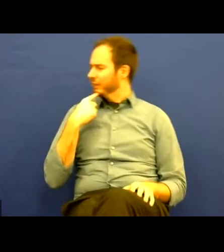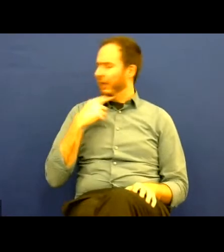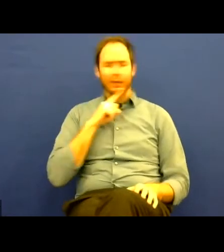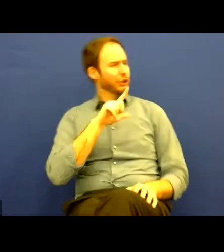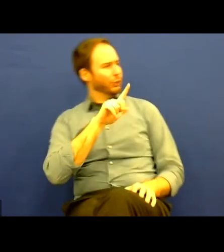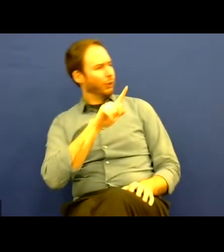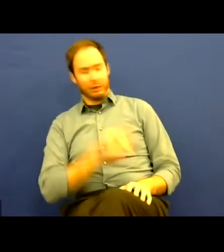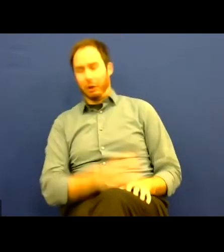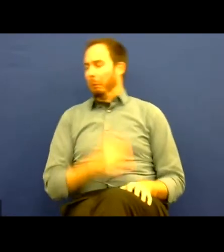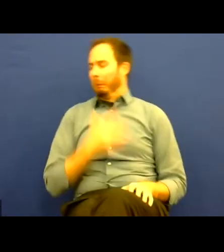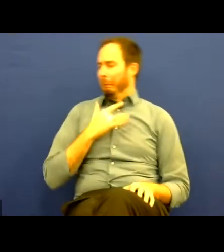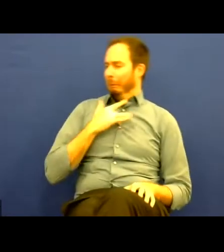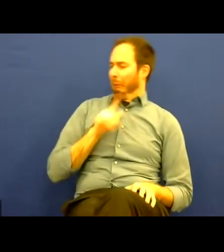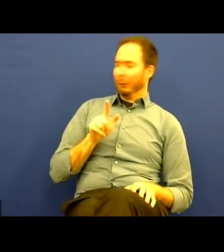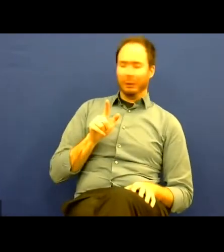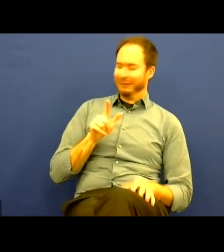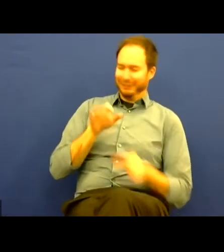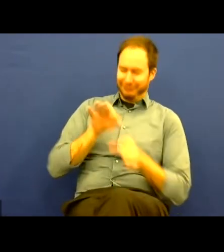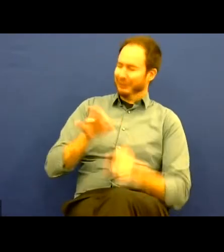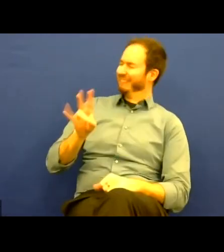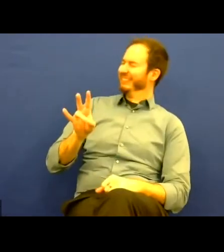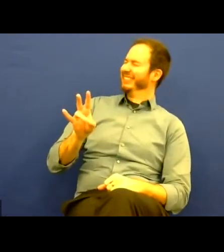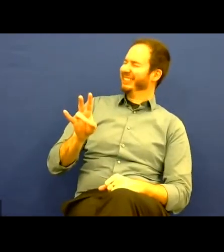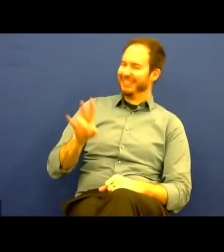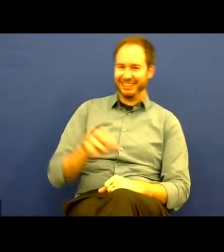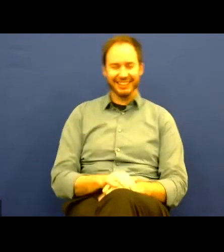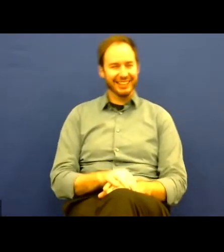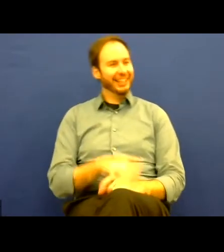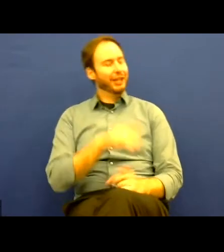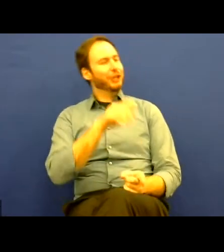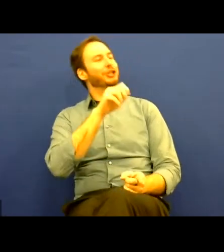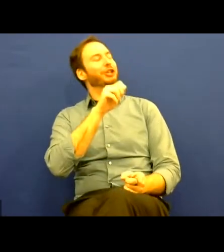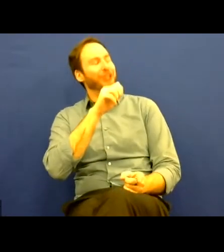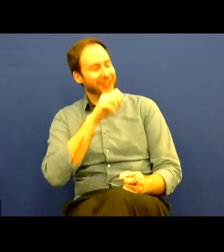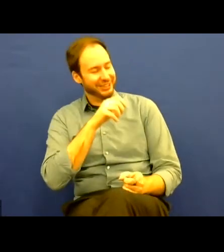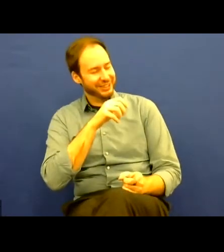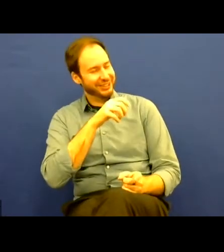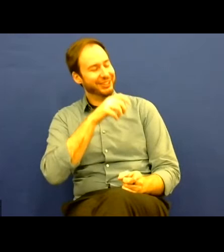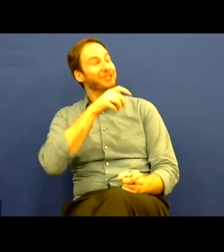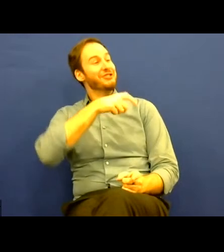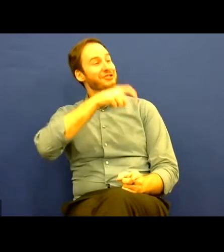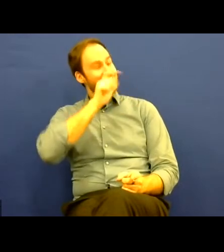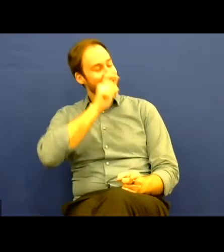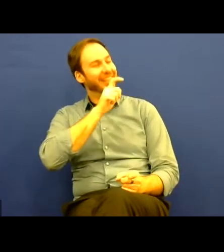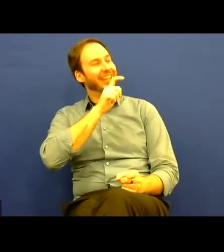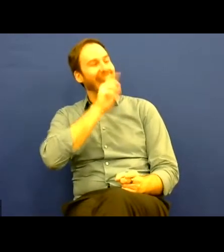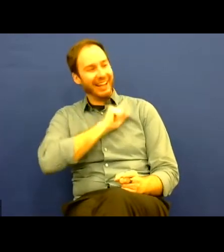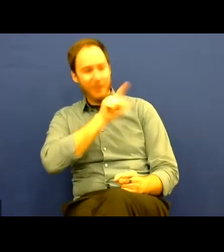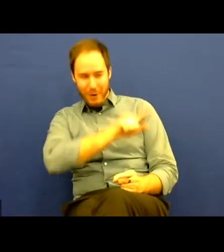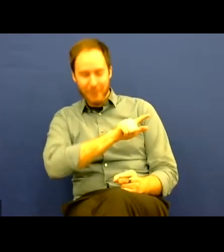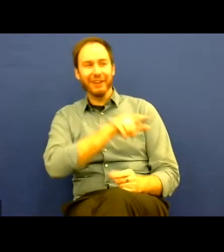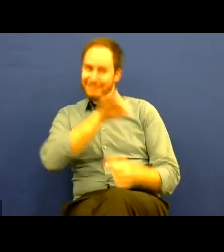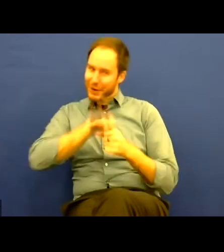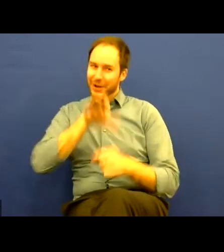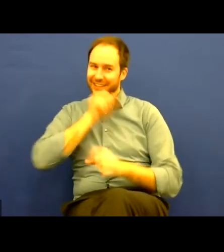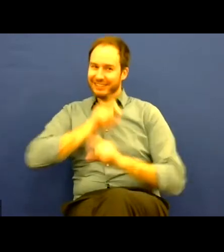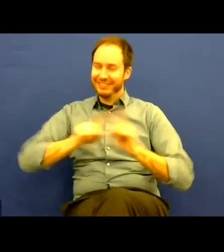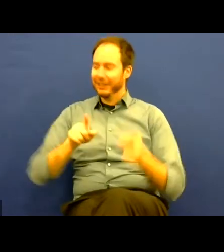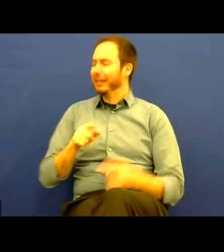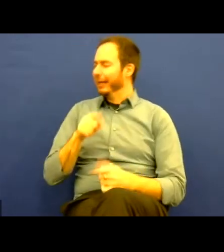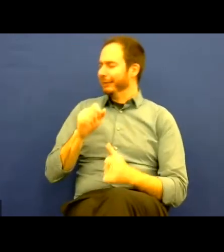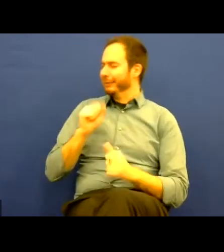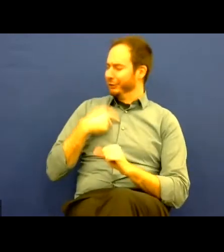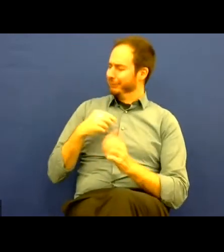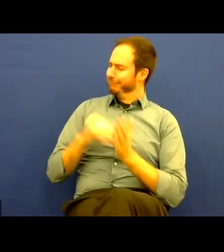21. Did I? Oh, my goodness. Crossing the drinking age Oh, with my the voting goodness. age, right? We don't want to do that. Make sure that doesn't make it into the final notes there.